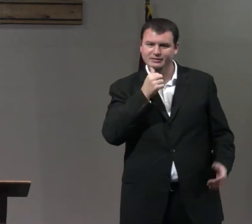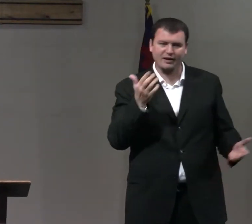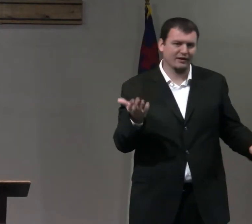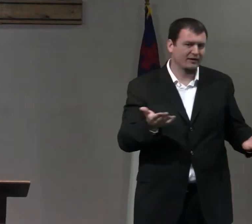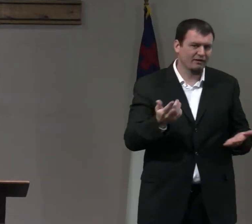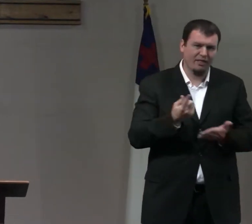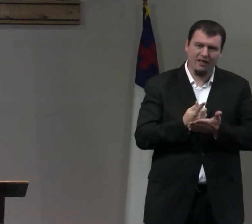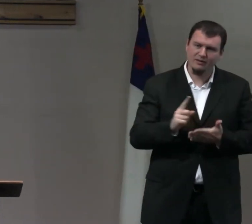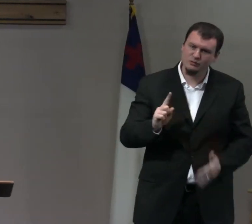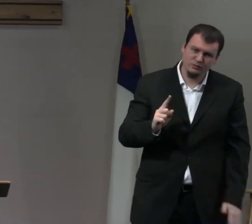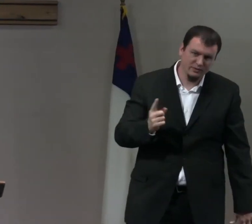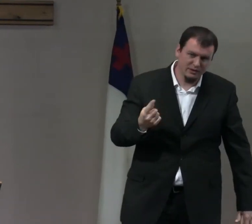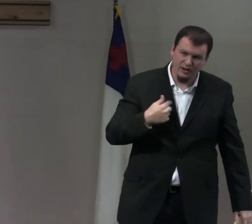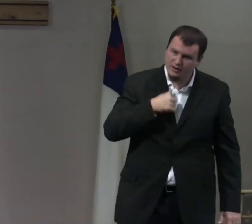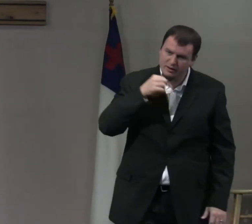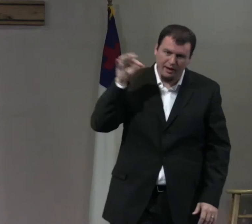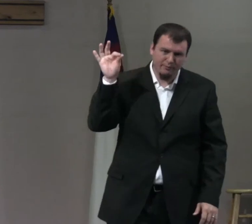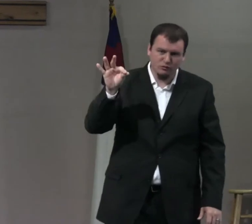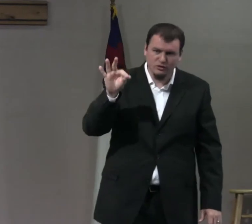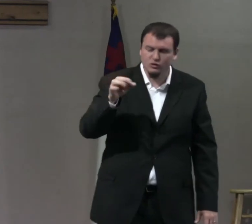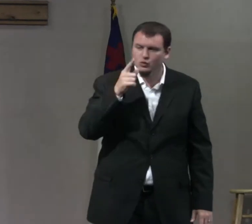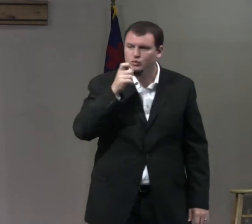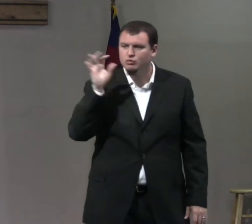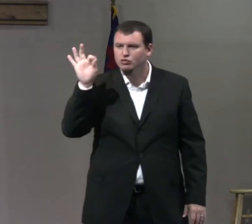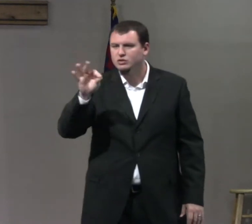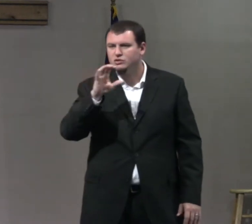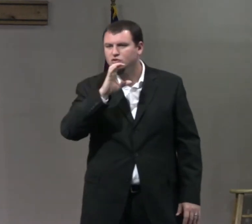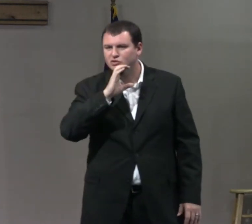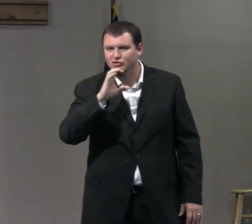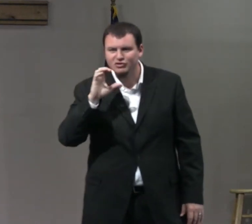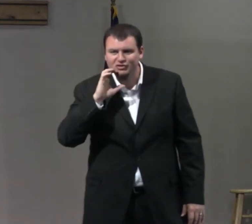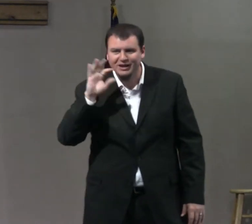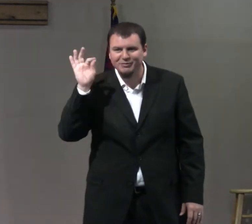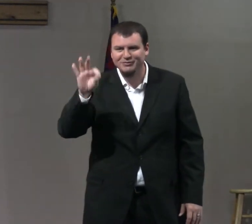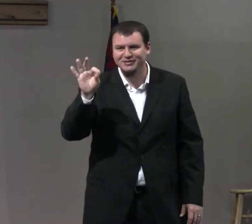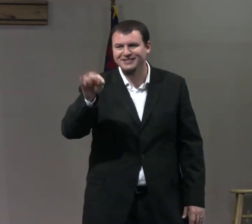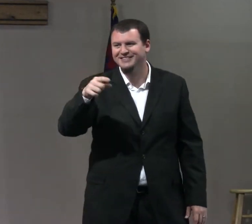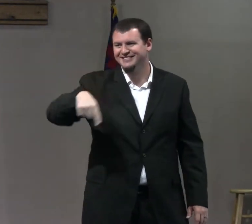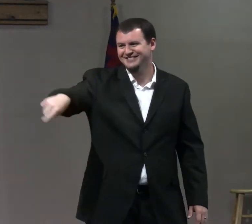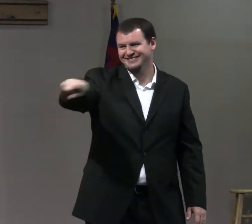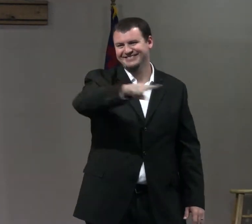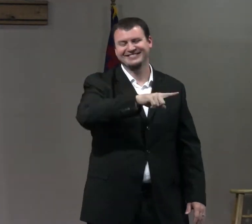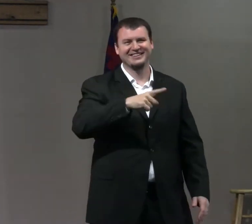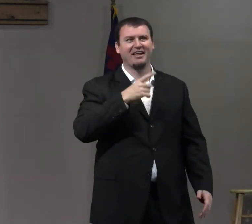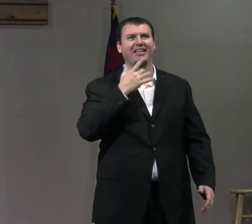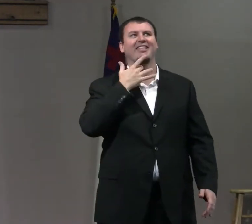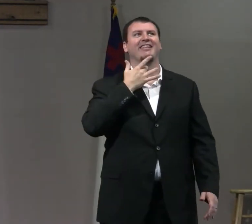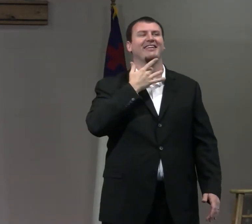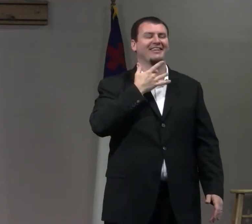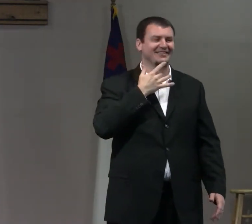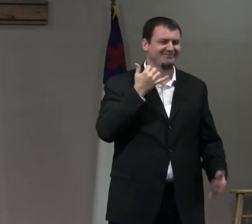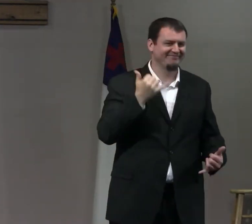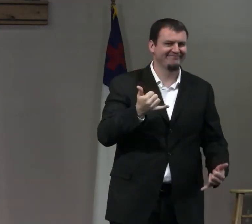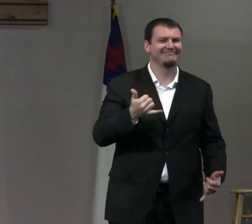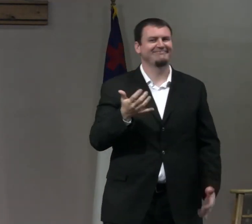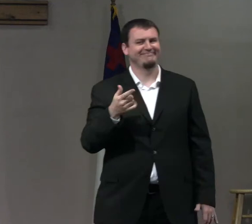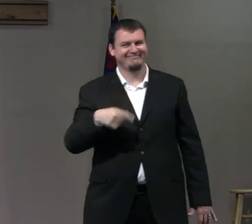Really good, right? Oh. No, I wasn't here last week. They changed me